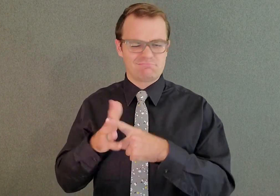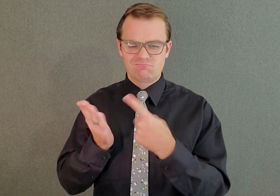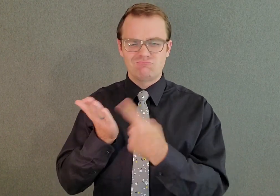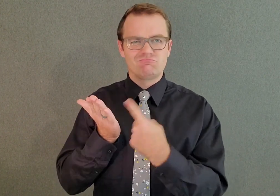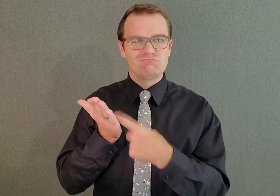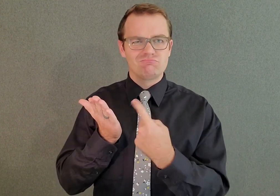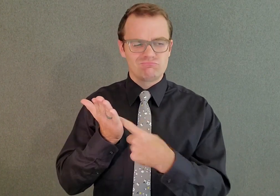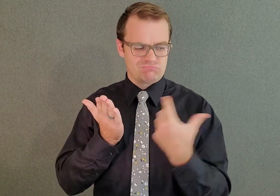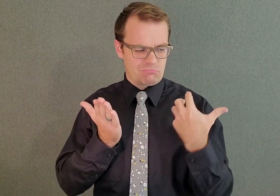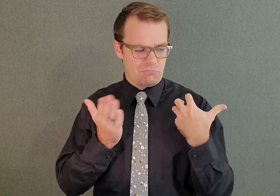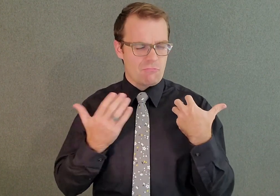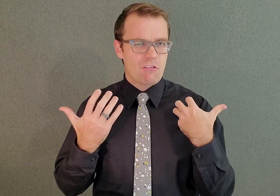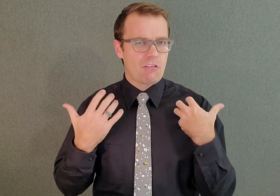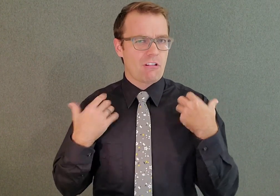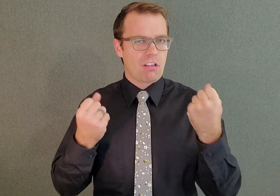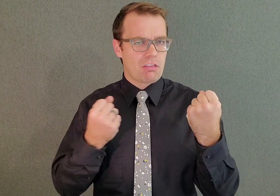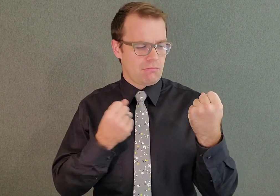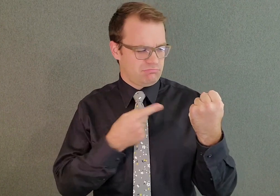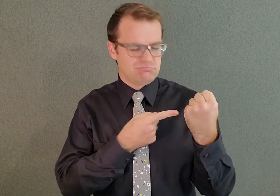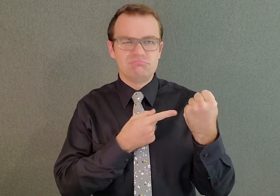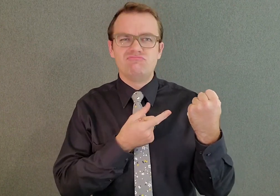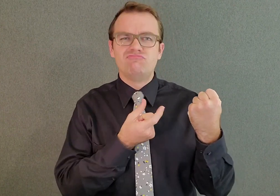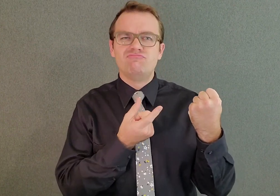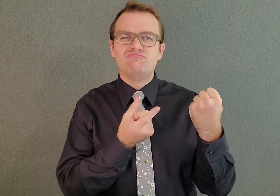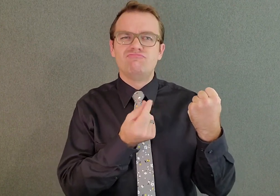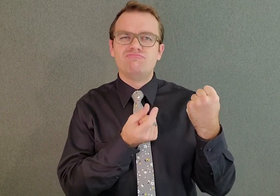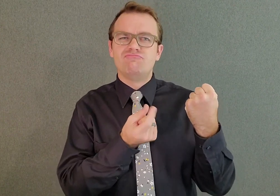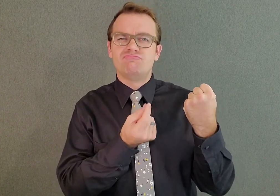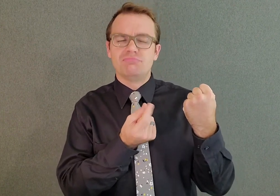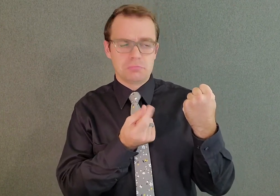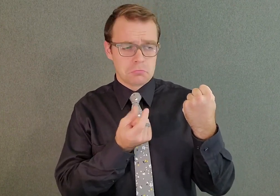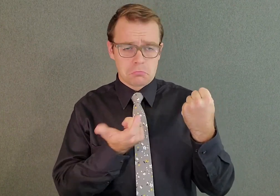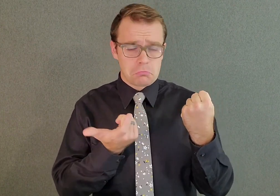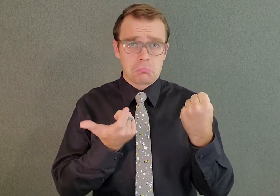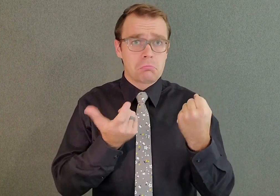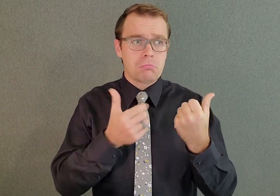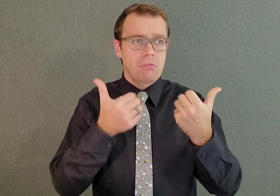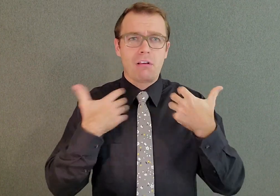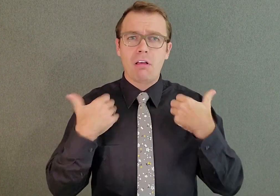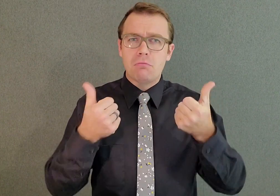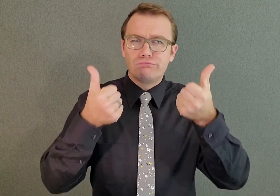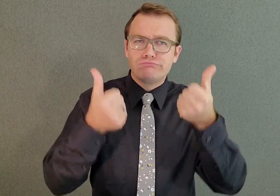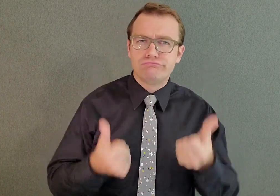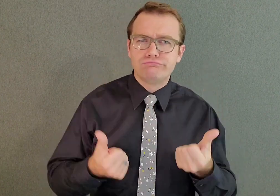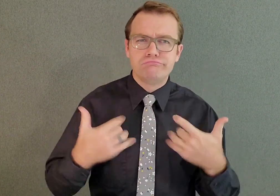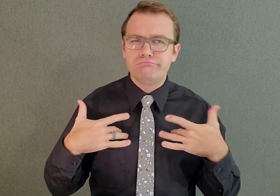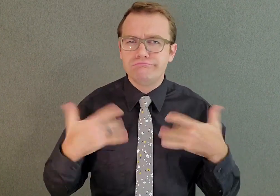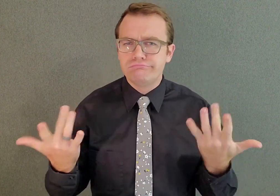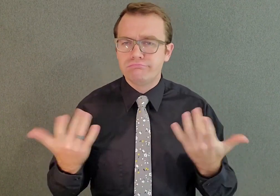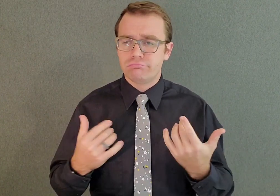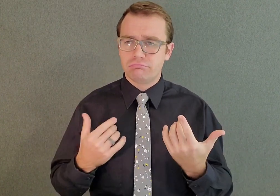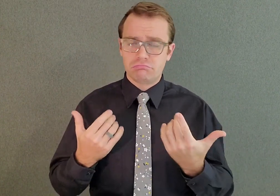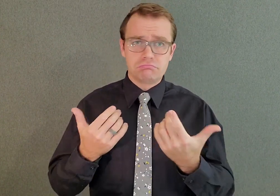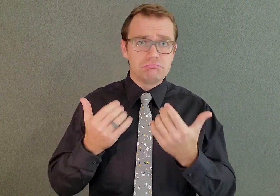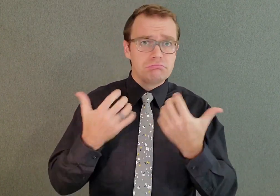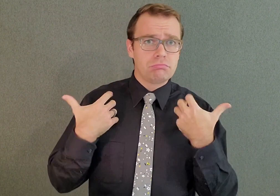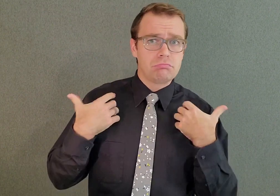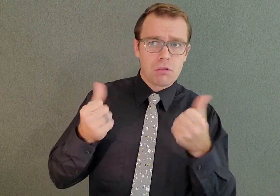Let's begin by talking about health. Primarily, what health is, how health is lost, how health is